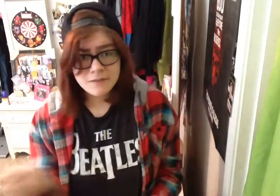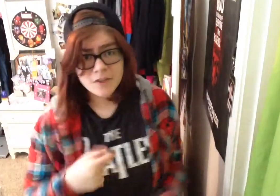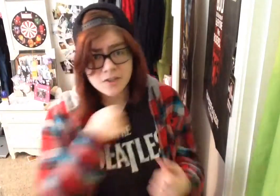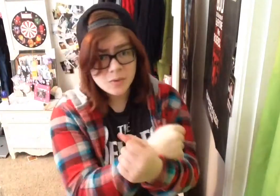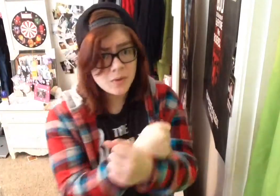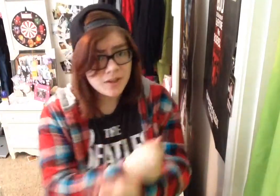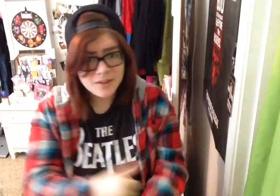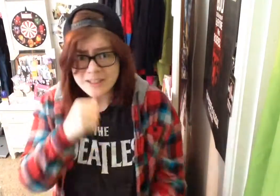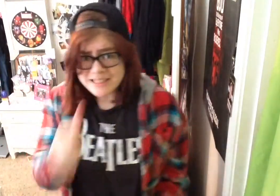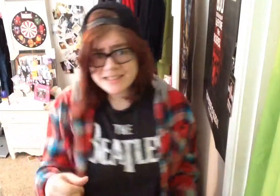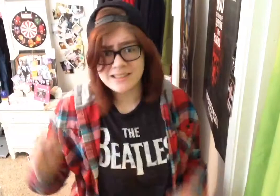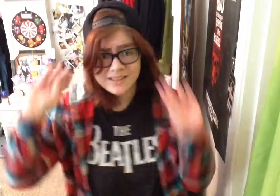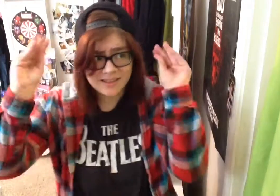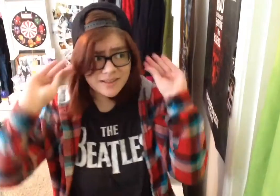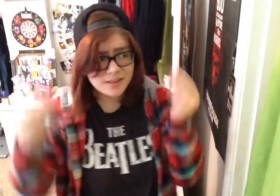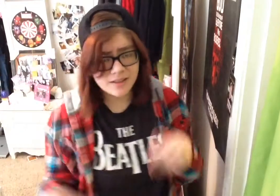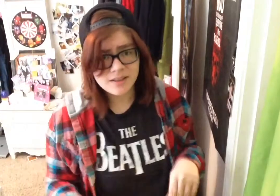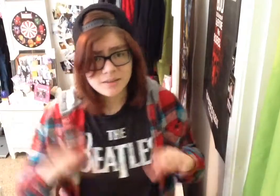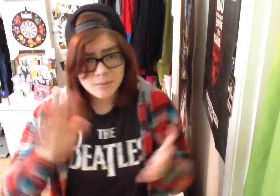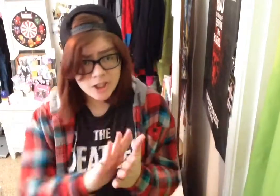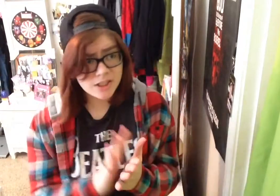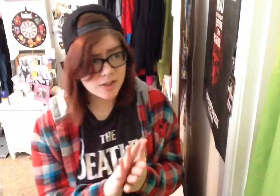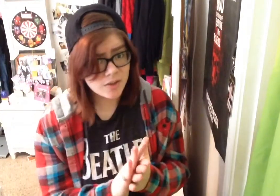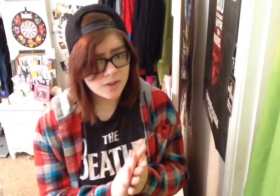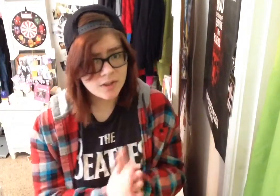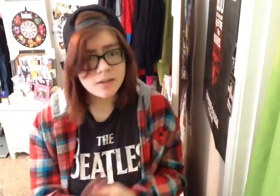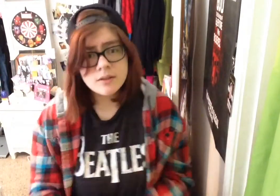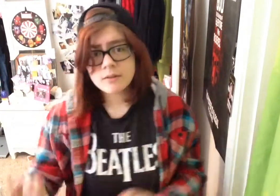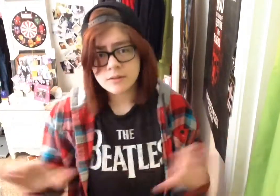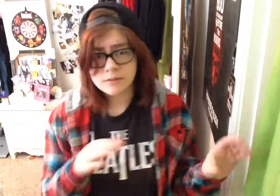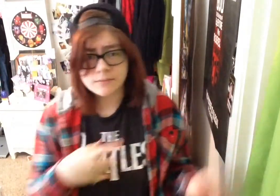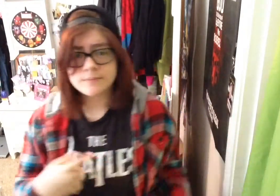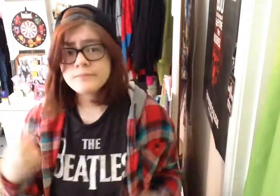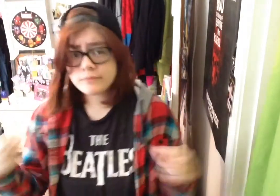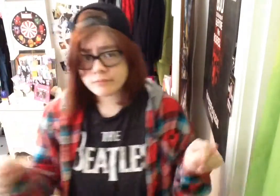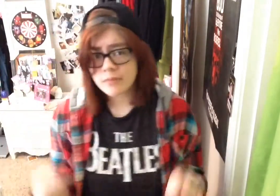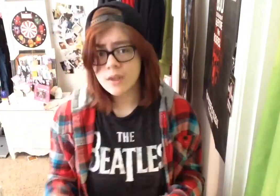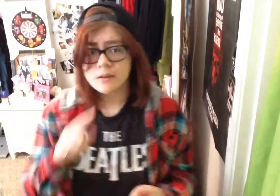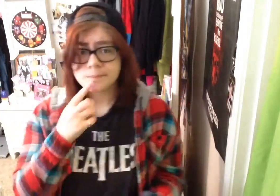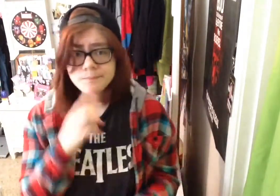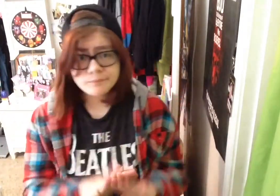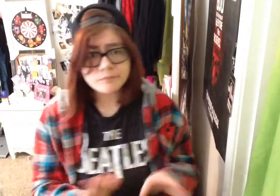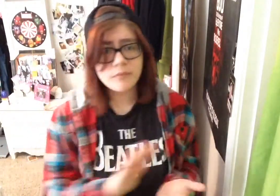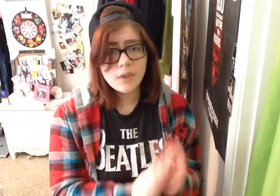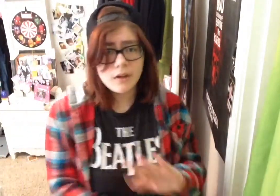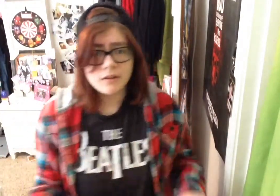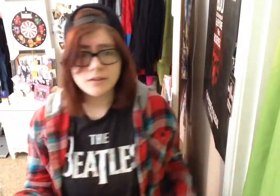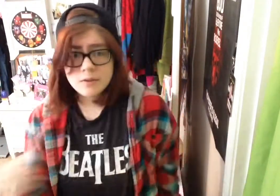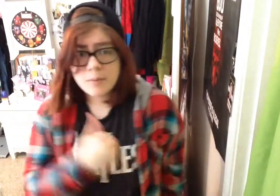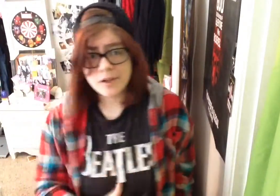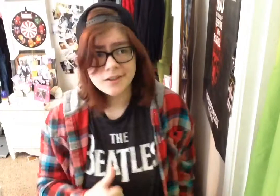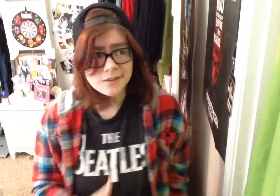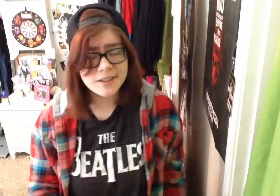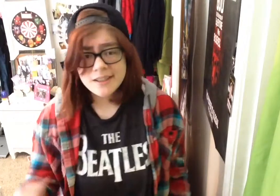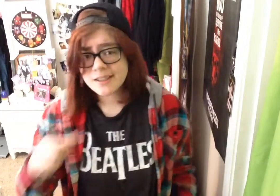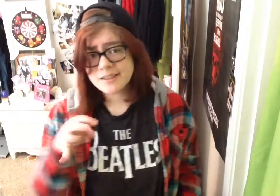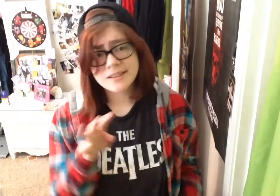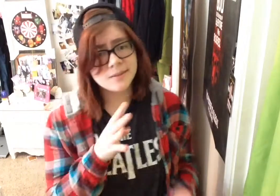first goal. They don't exactly cover this subject in boarding school. Did your friend attempt to negotiate a peace? He refused to apologize. We had to let the